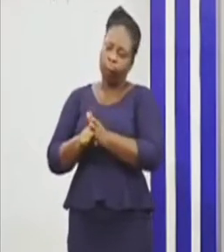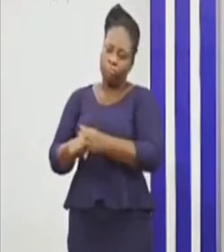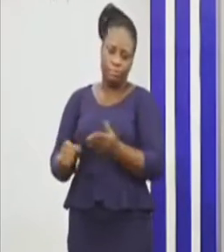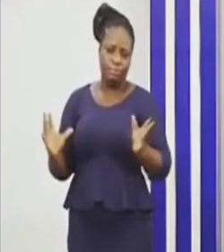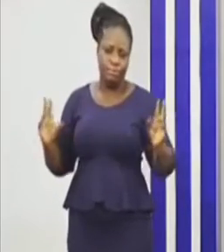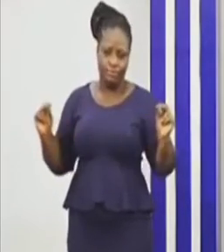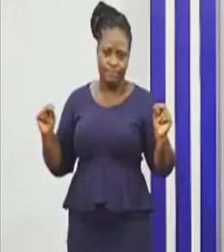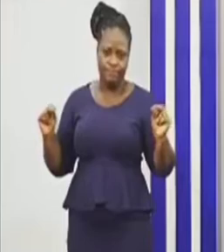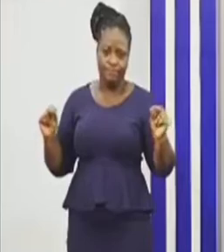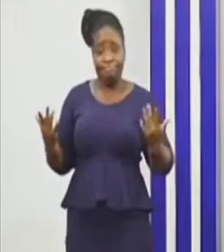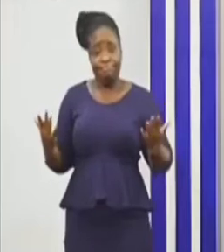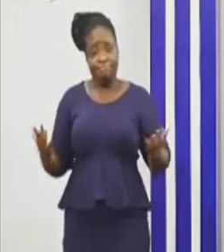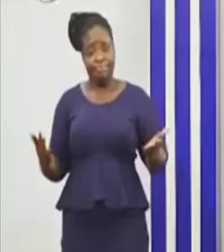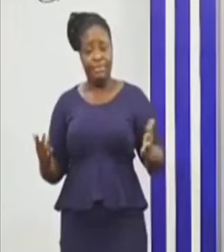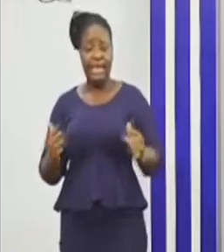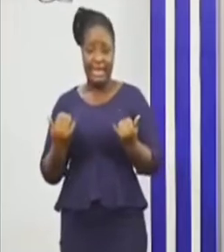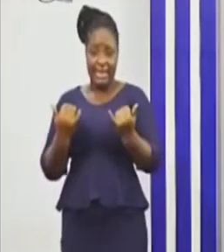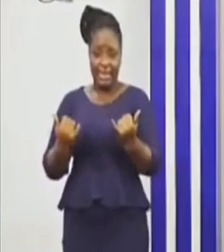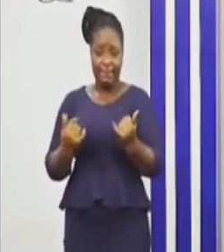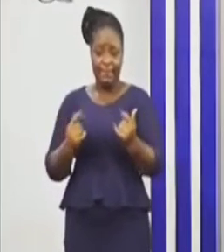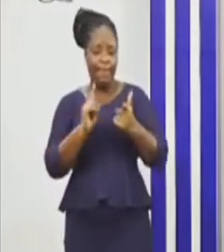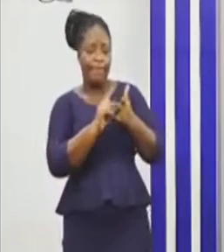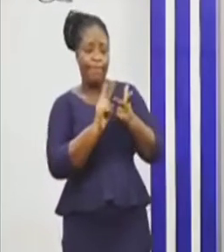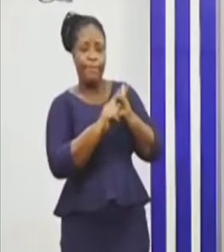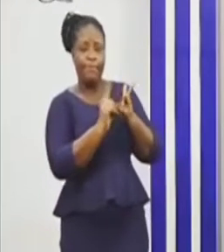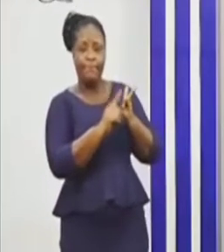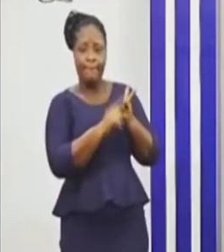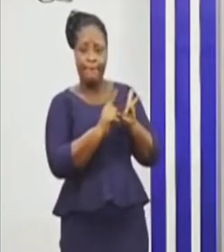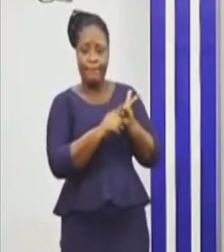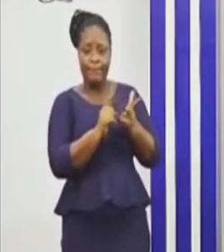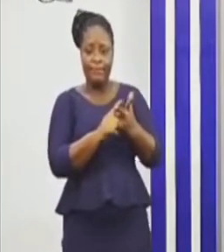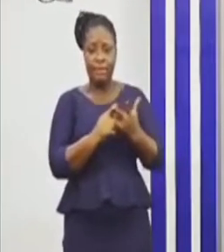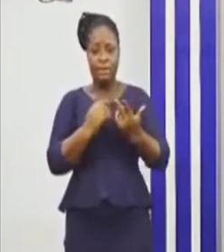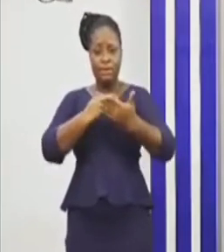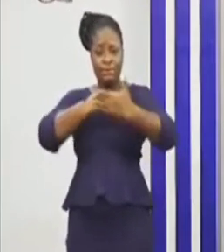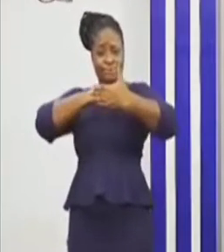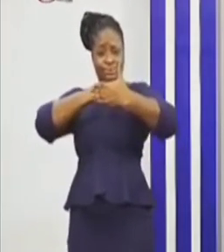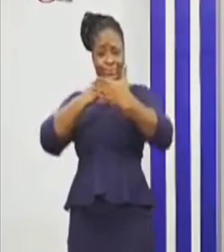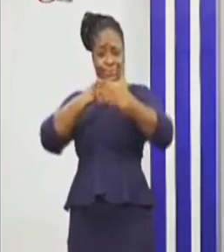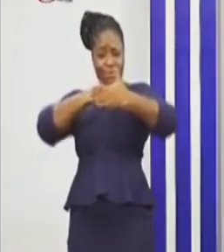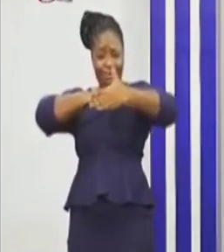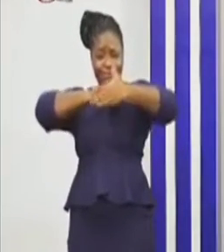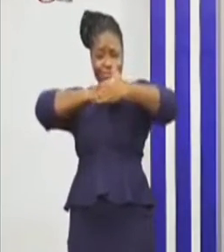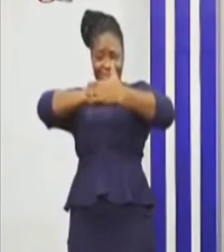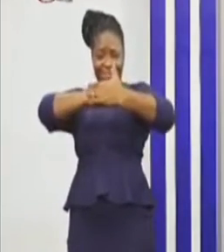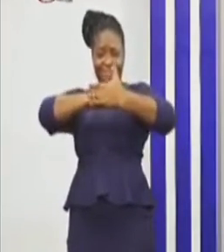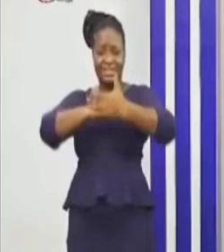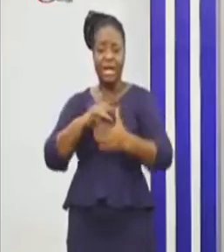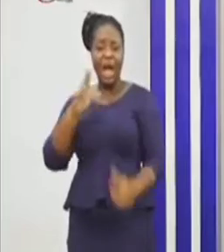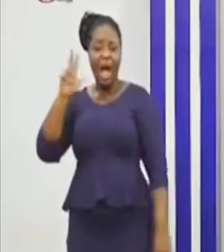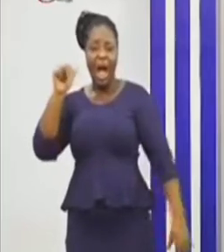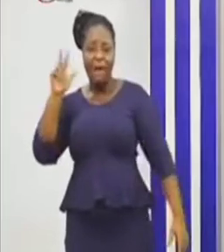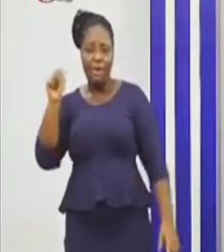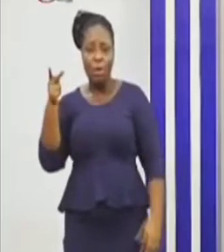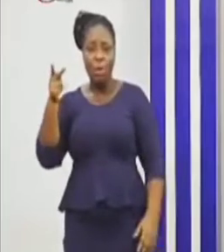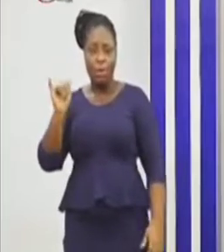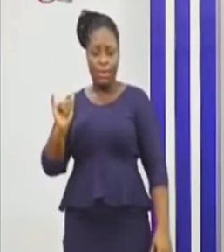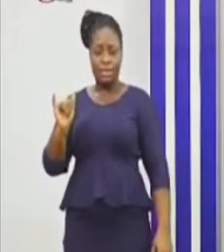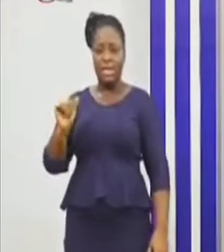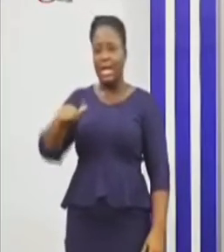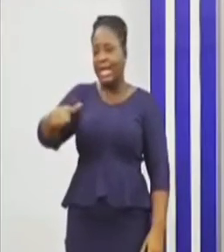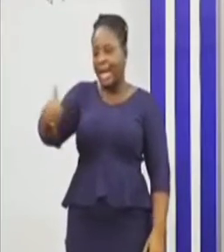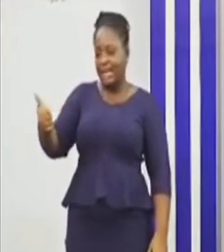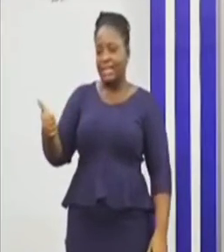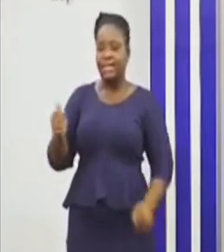musmunjai. We are in week 3 of the imposition of restrictions in Greater Accra, Greater Kumasi, and